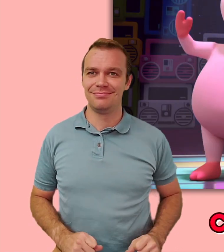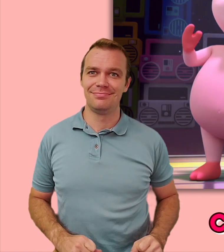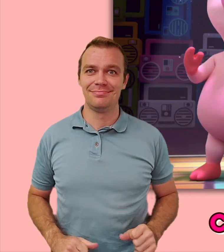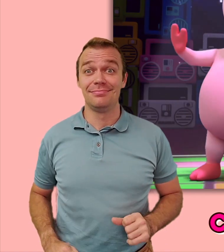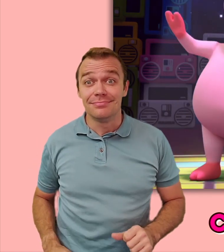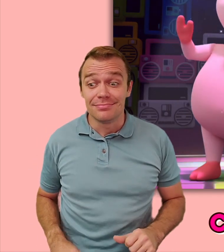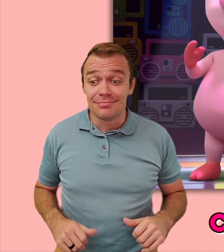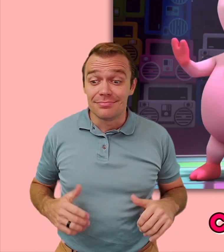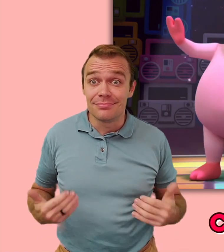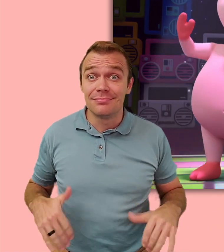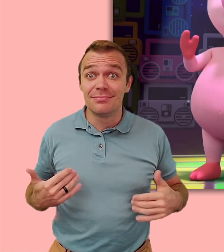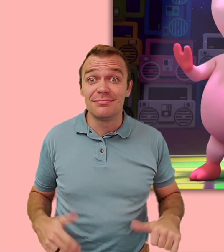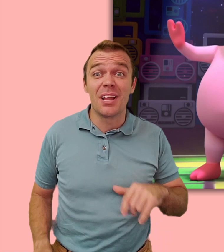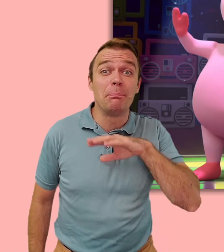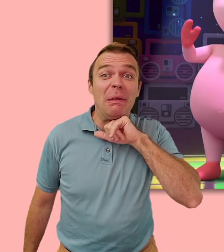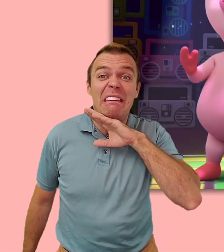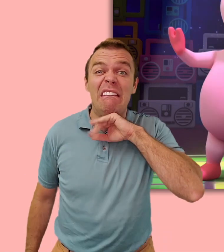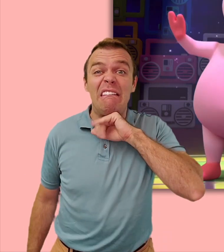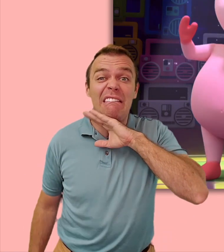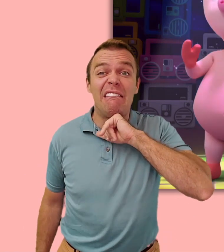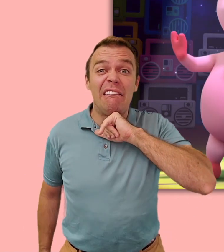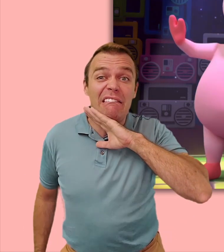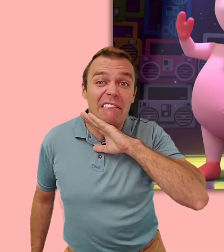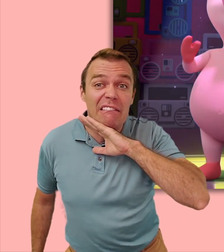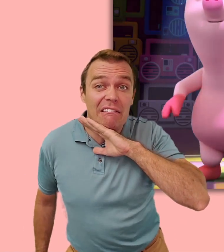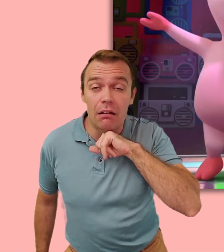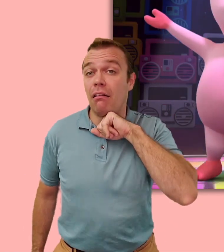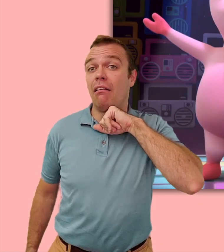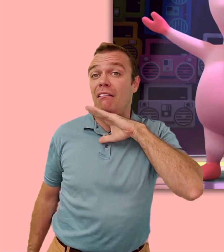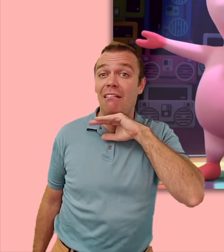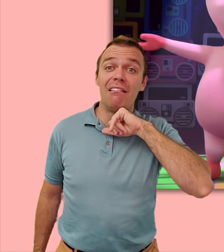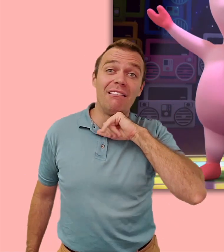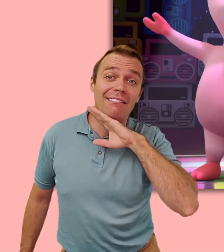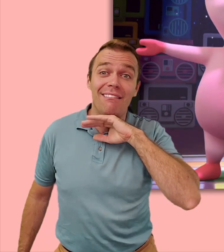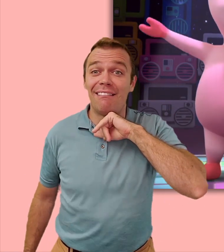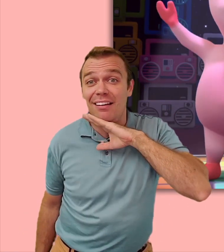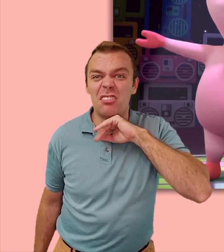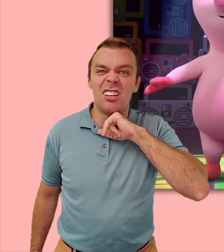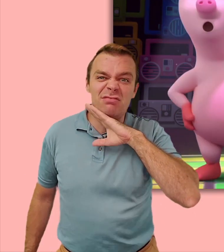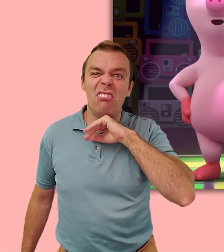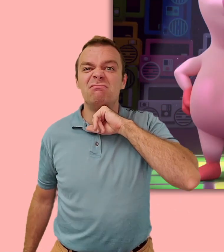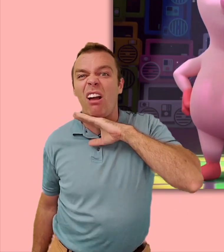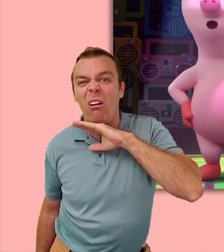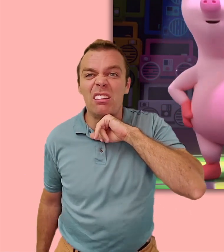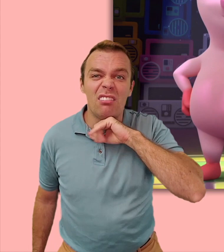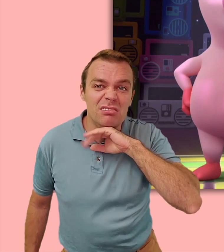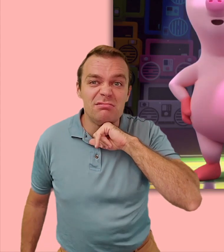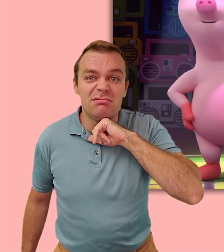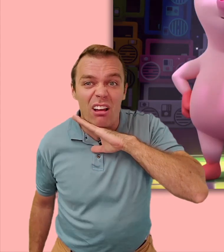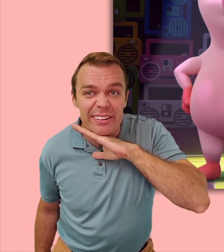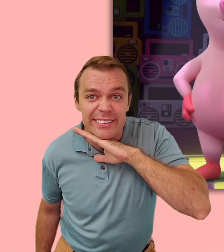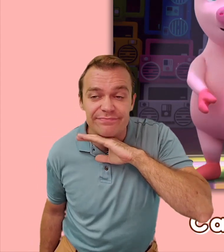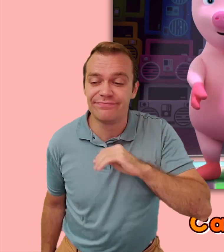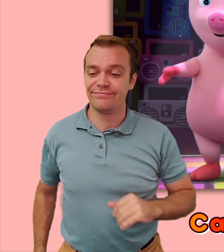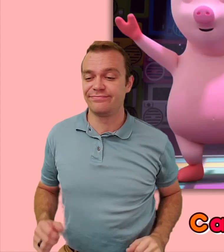Can you hear the pig go oink, oink, oink? Listen to the pig go oink, oink,